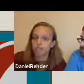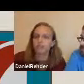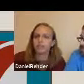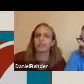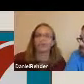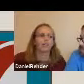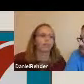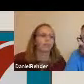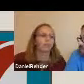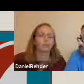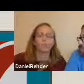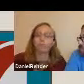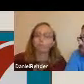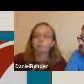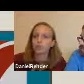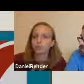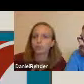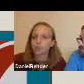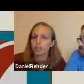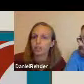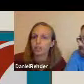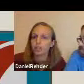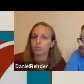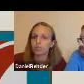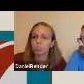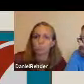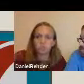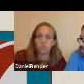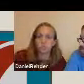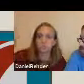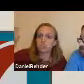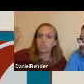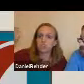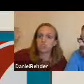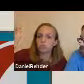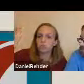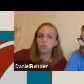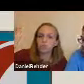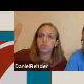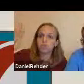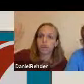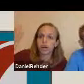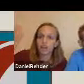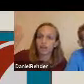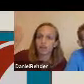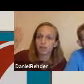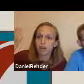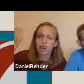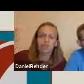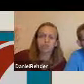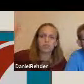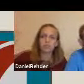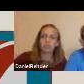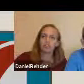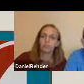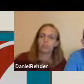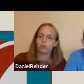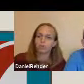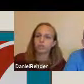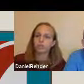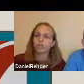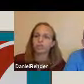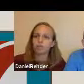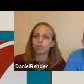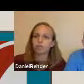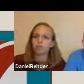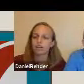education. So we were going just to see what God had in mind and maybe to